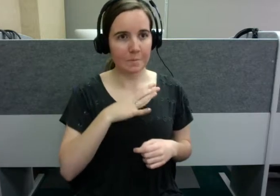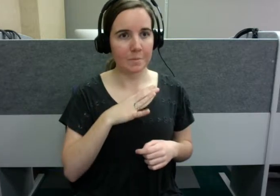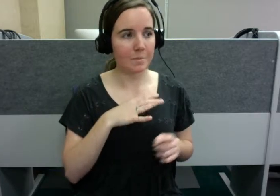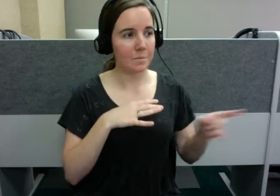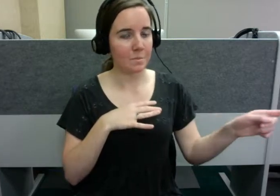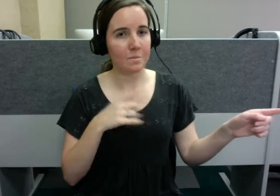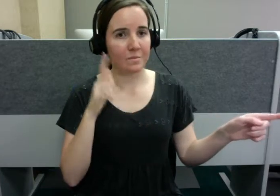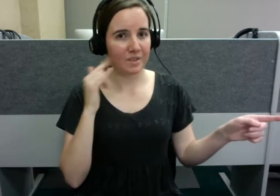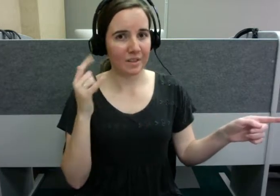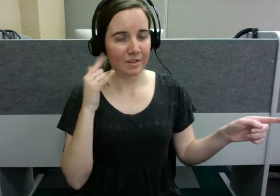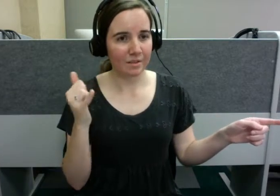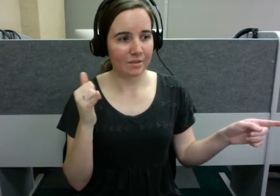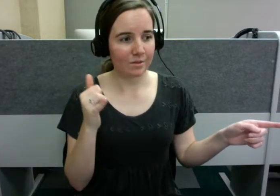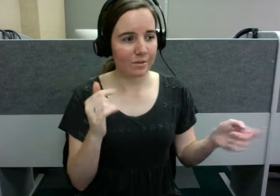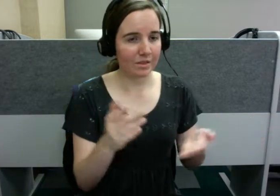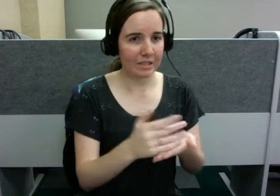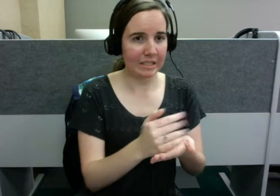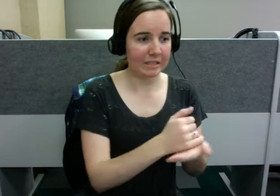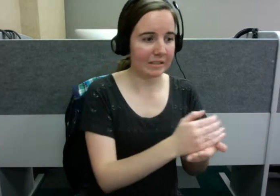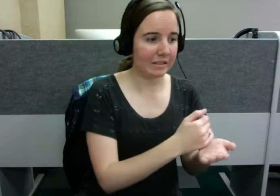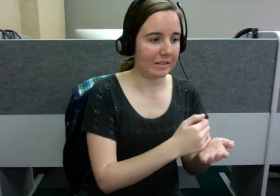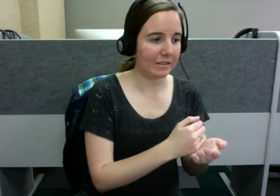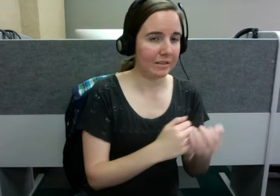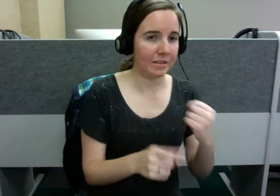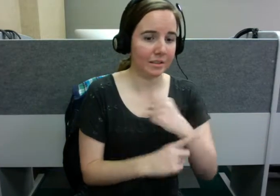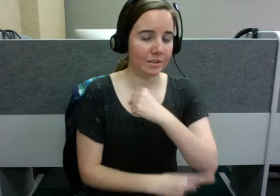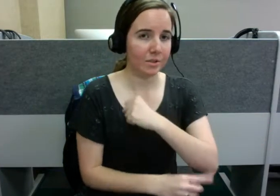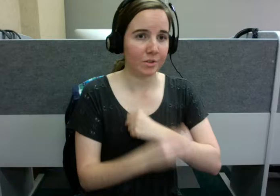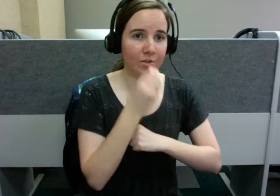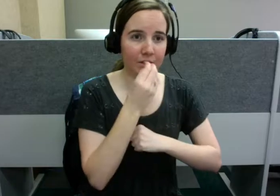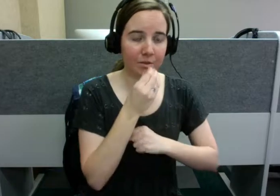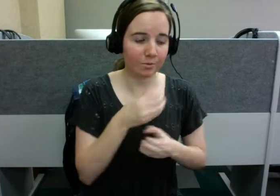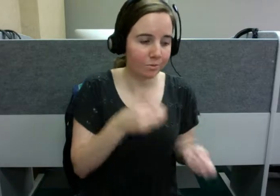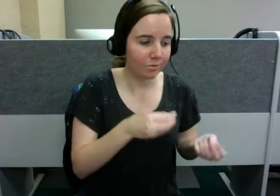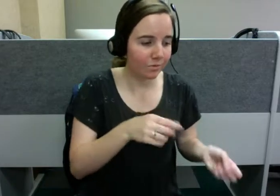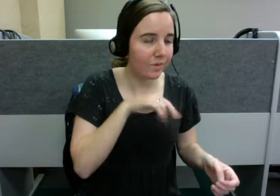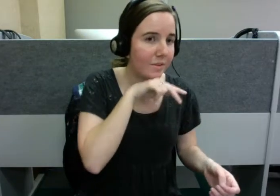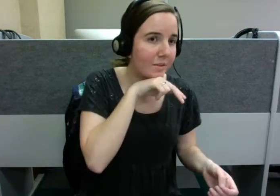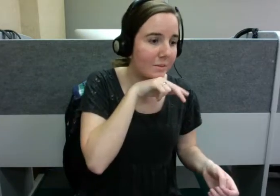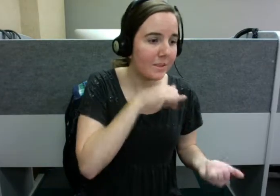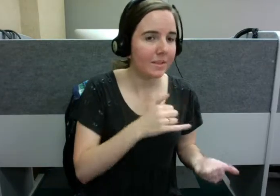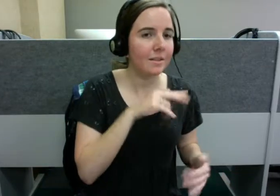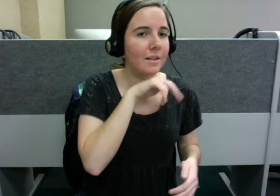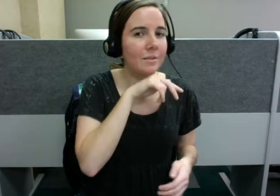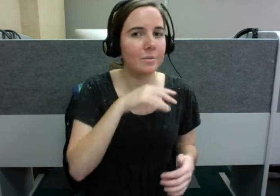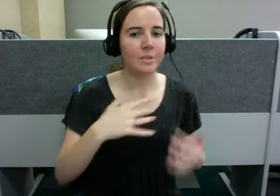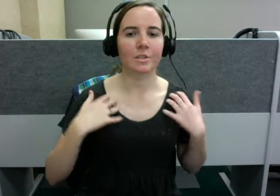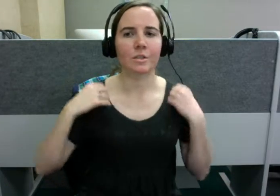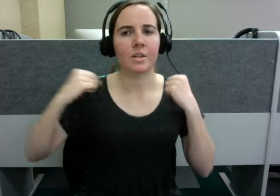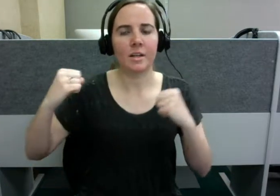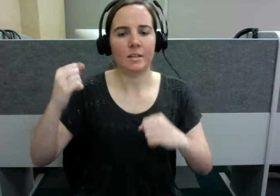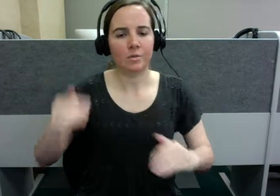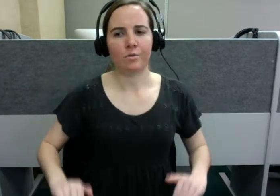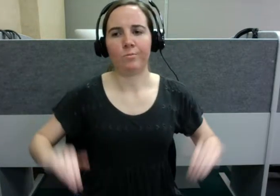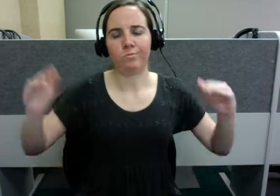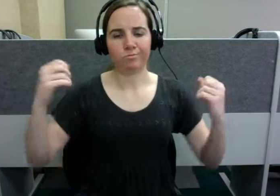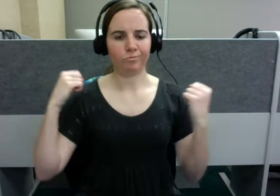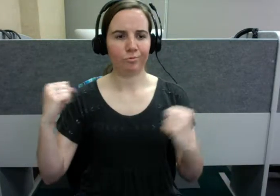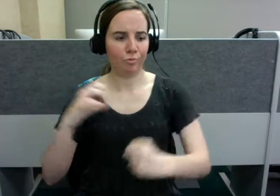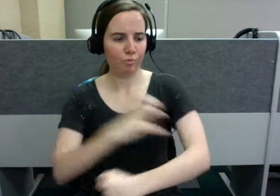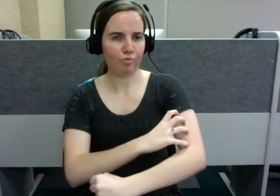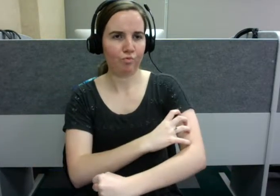them to his swine. Why? Because there's so much protein in the stuff we don't eat. His pigs grow at twice the normal speed, and he is one rich pig farmer, and he